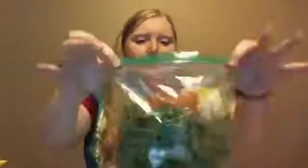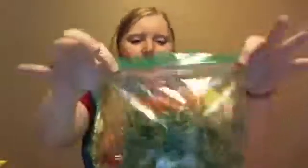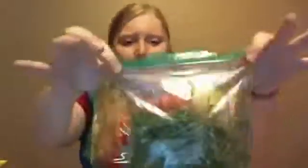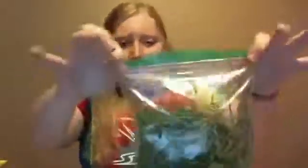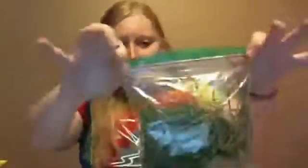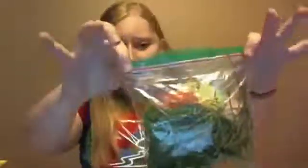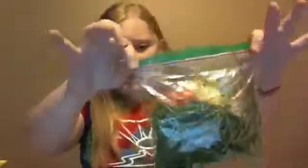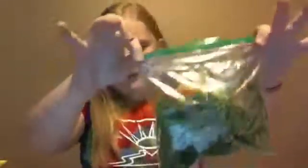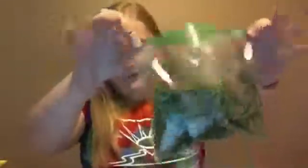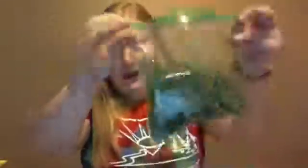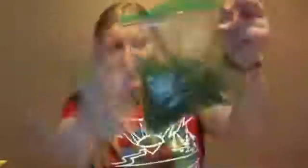So I have my